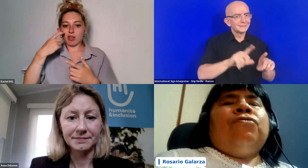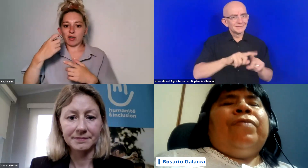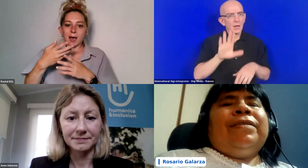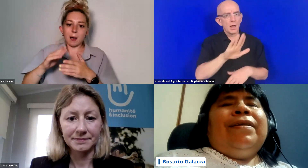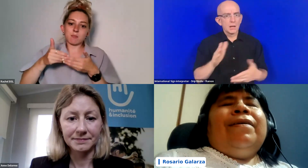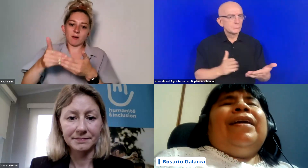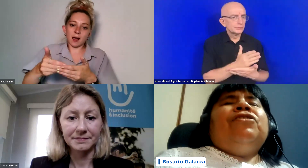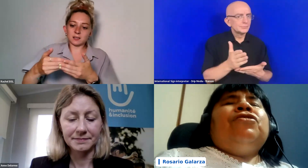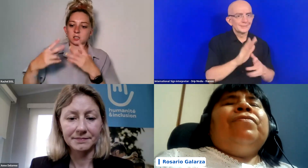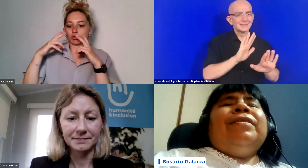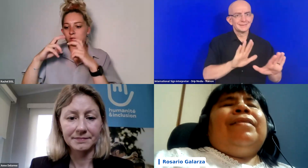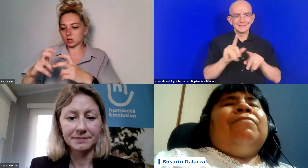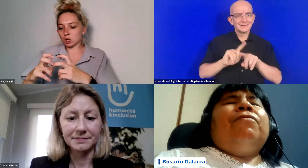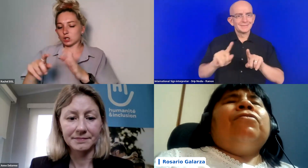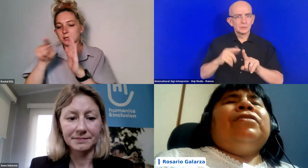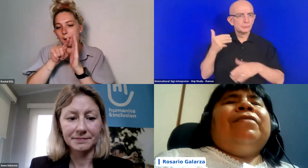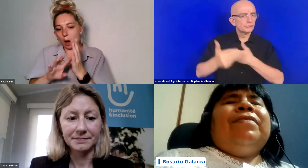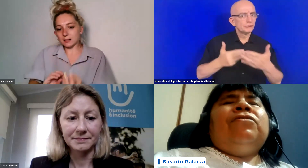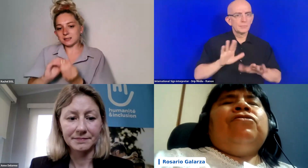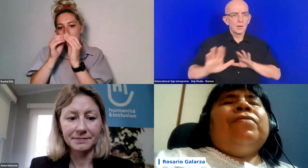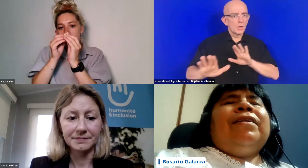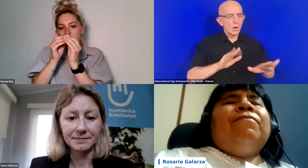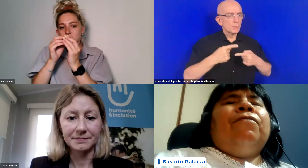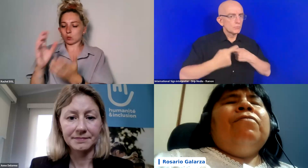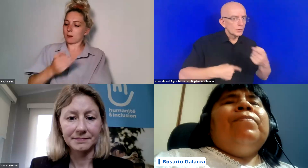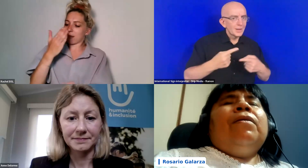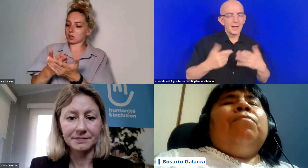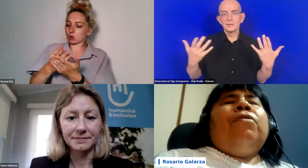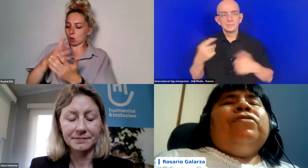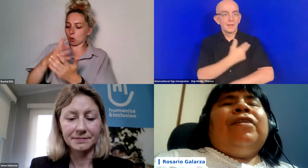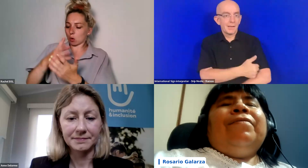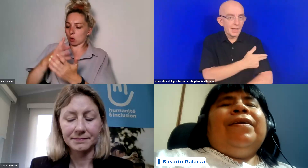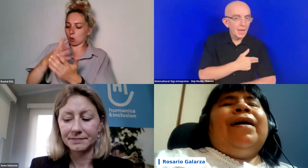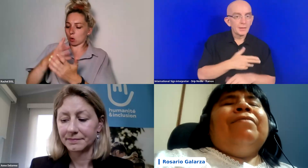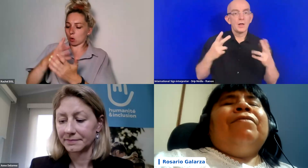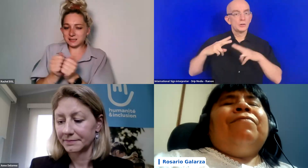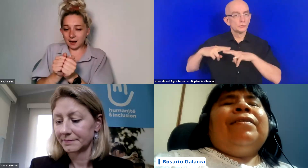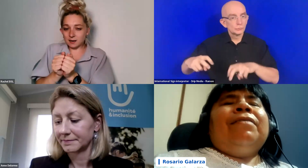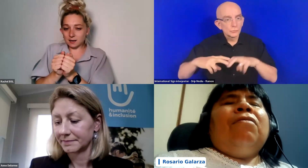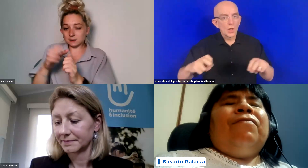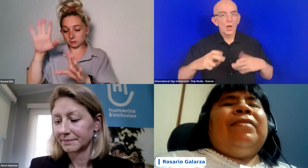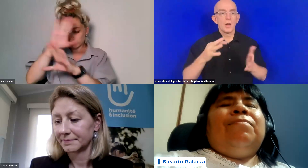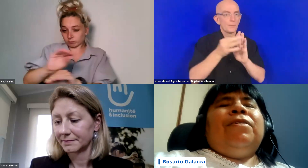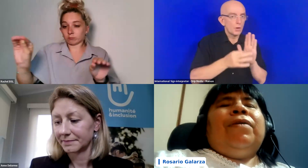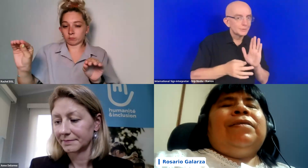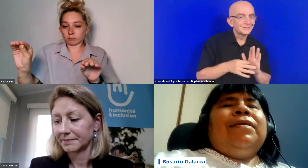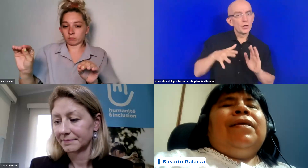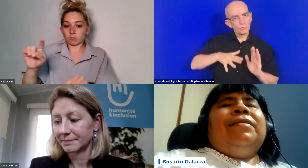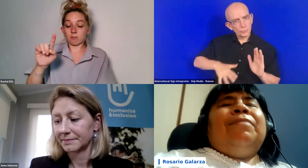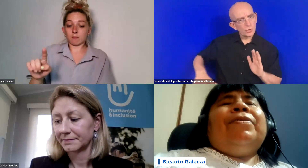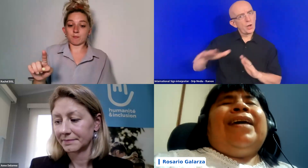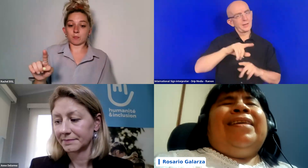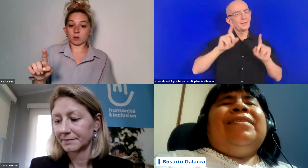work towards ensuring that informed consent is truly informed, voluntary, and reflective of